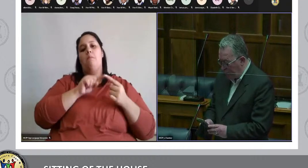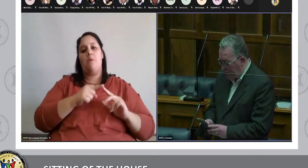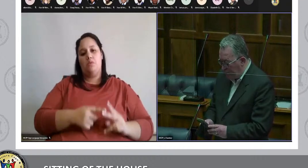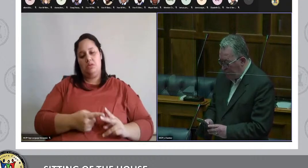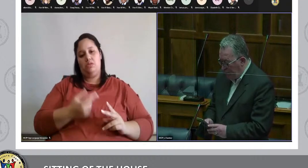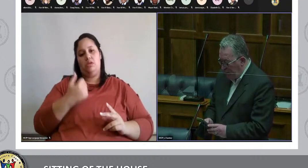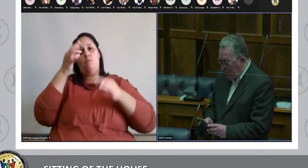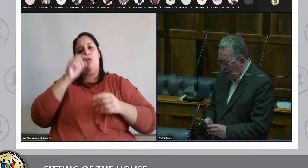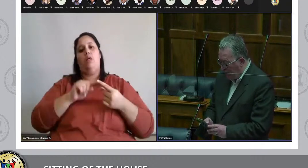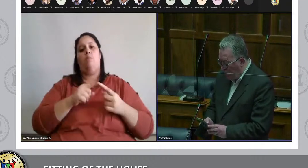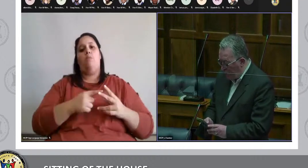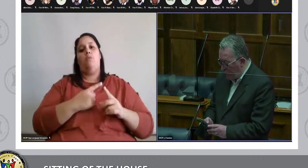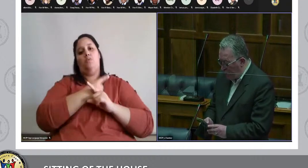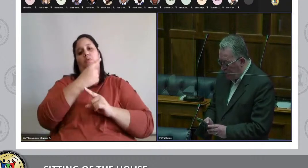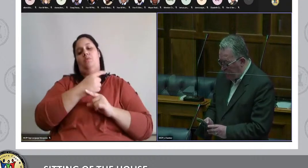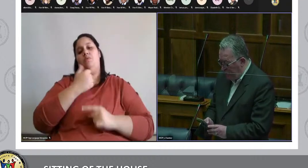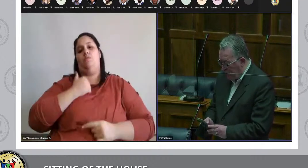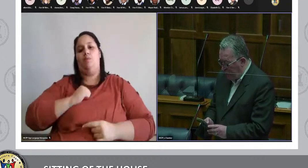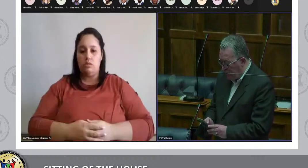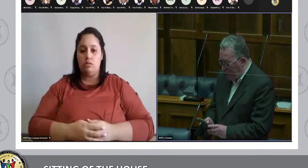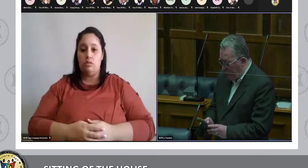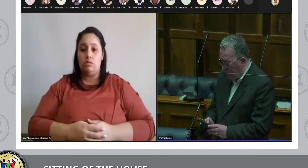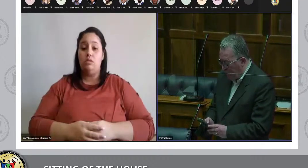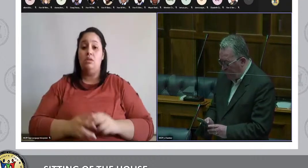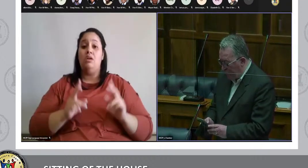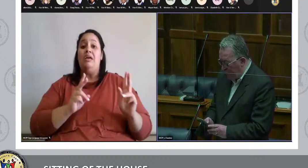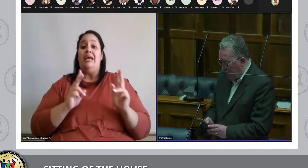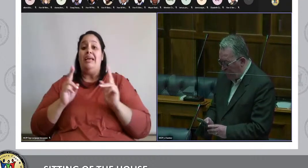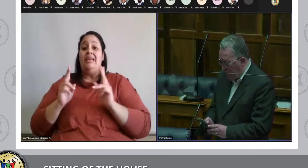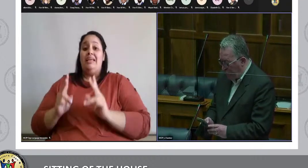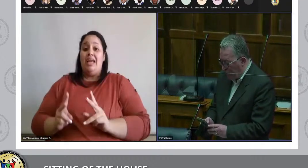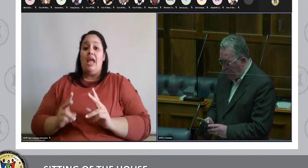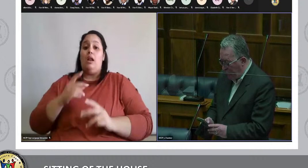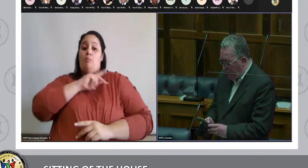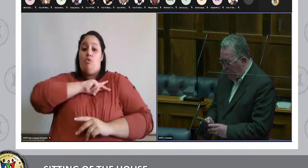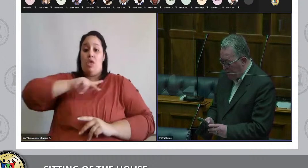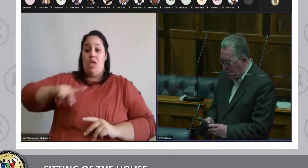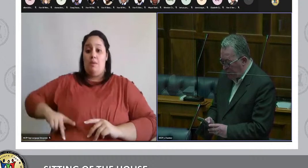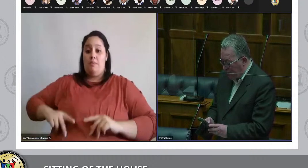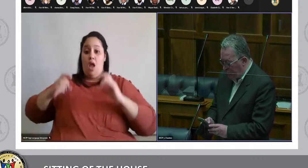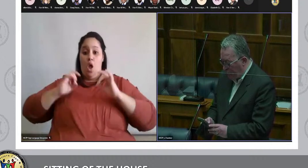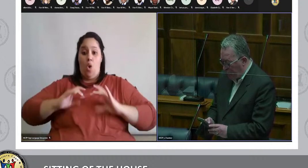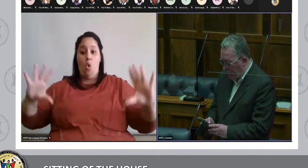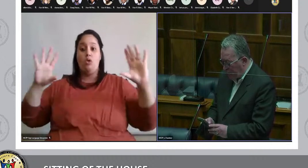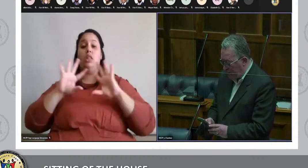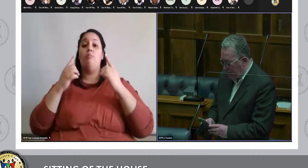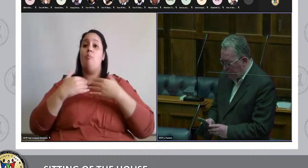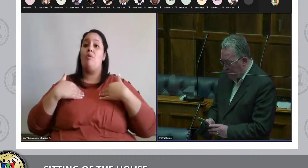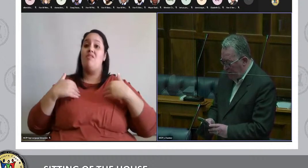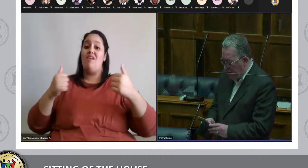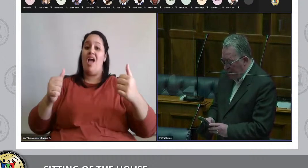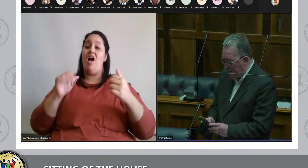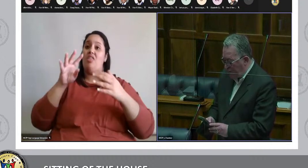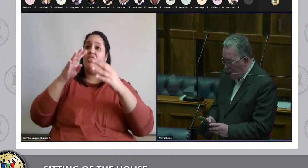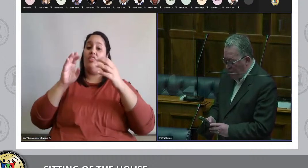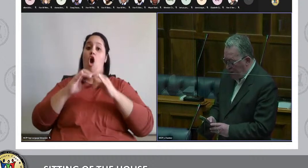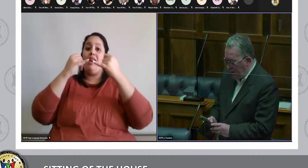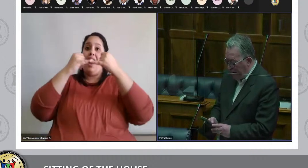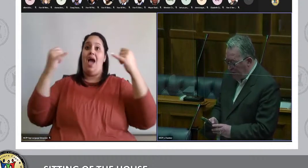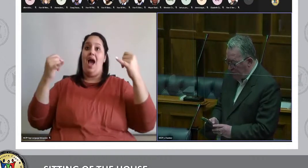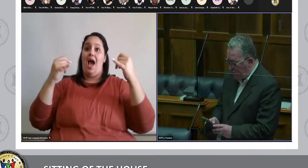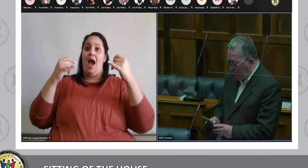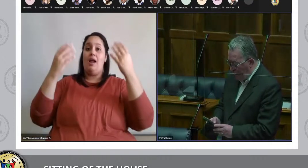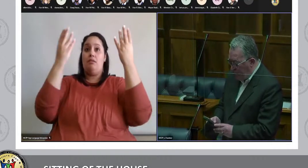political points. Again, launched with much fanfare by the Premier, the challenge of the Department of Health's dashboard on vaccinations has